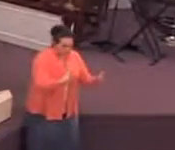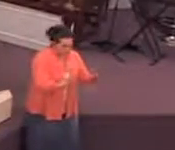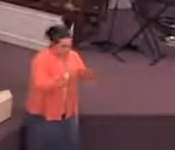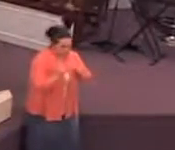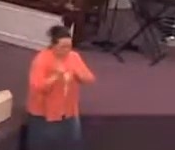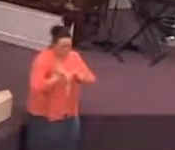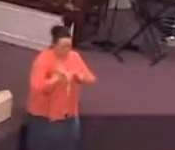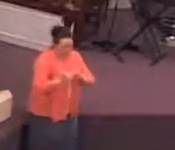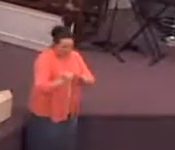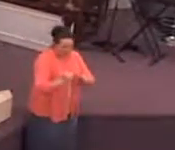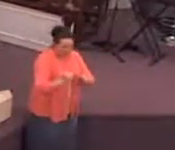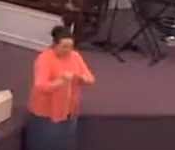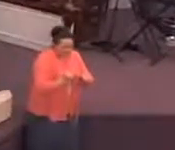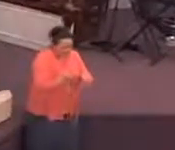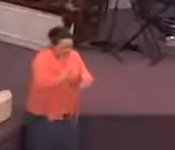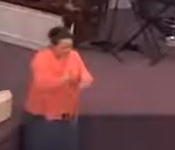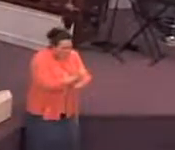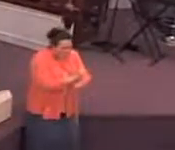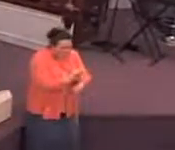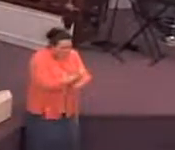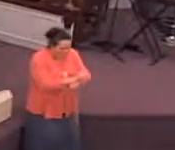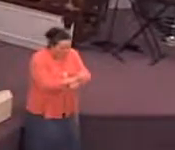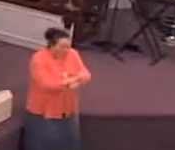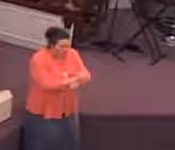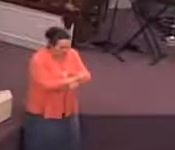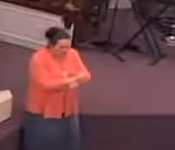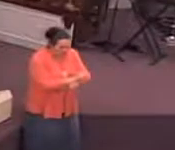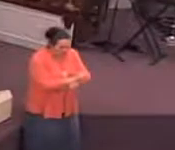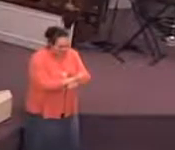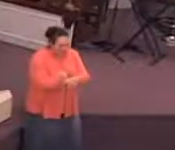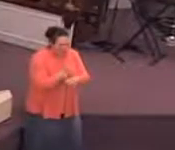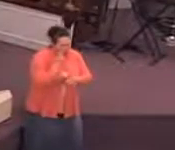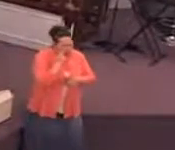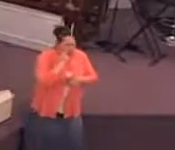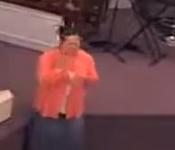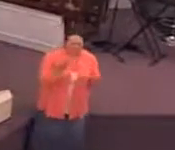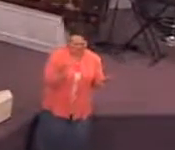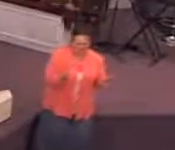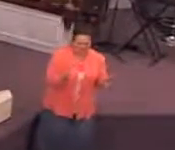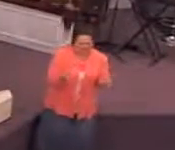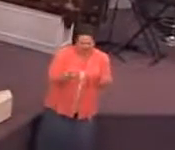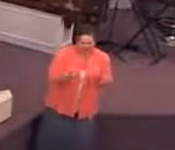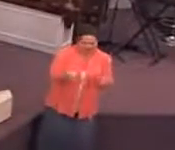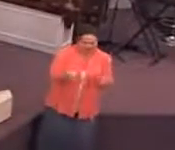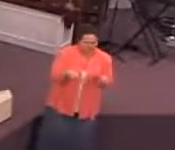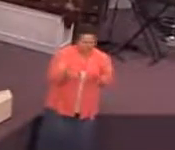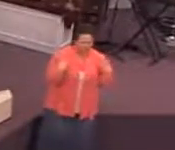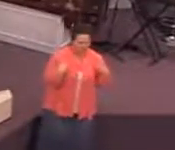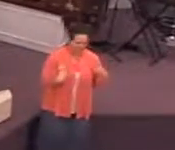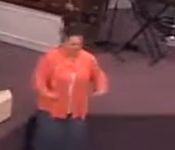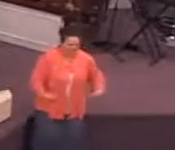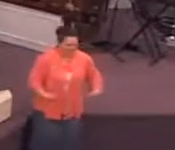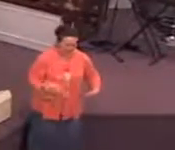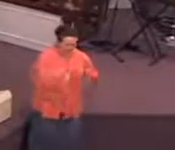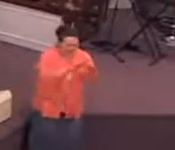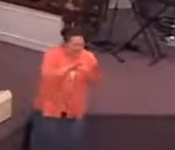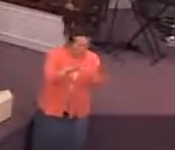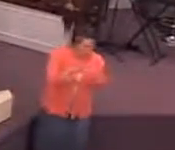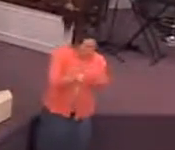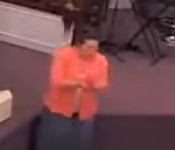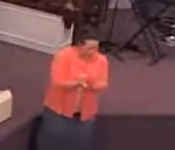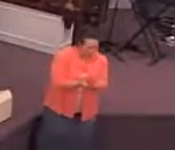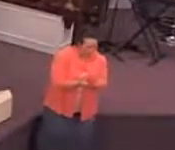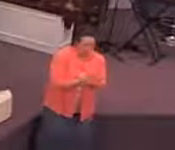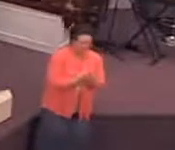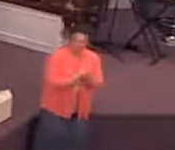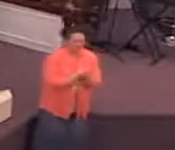oftentimes behind closed doors. Now, we see some of it spilling over. We see some of the things that are happening, amen, in our world. And you know, it's